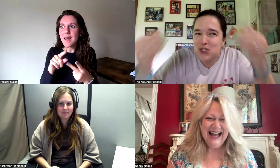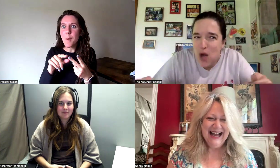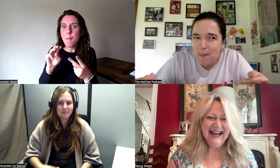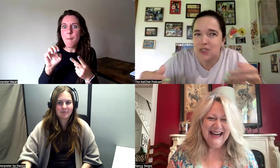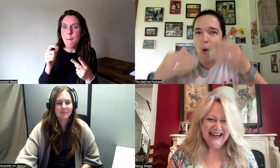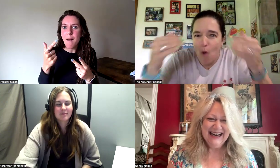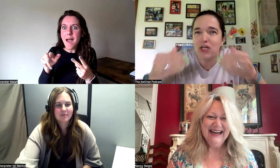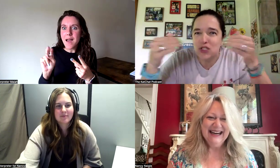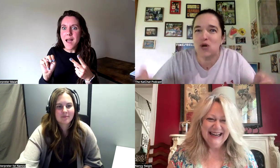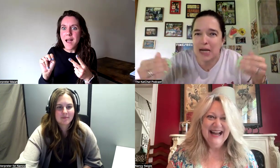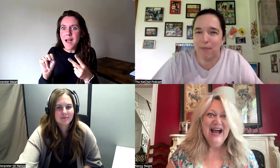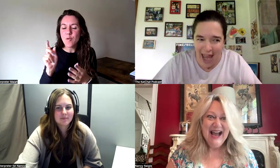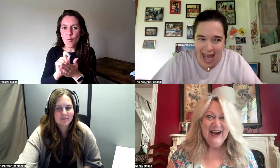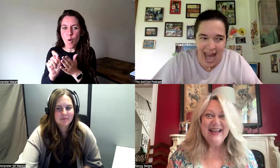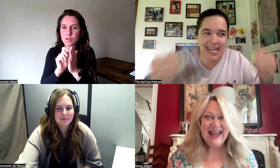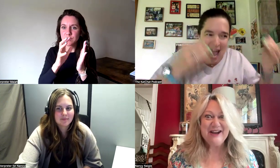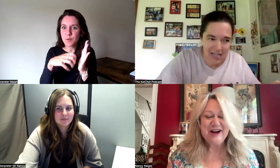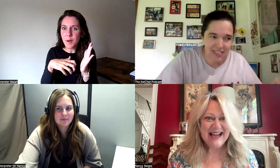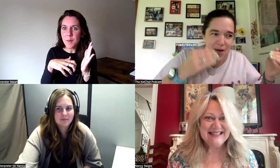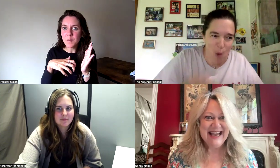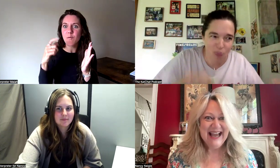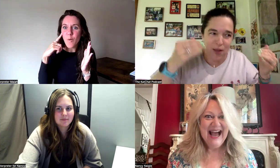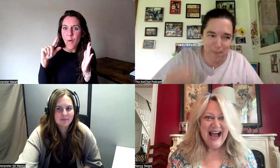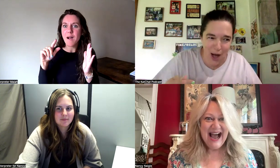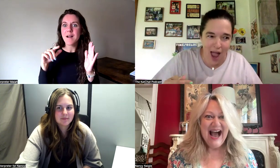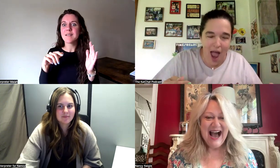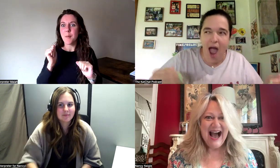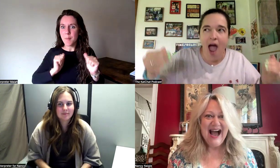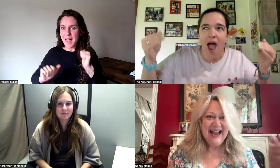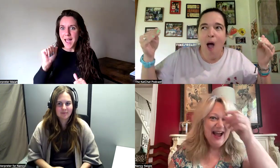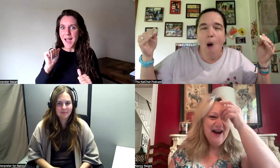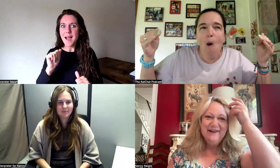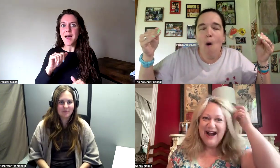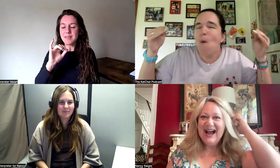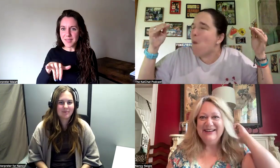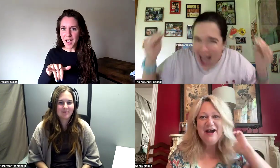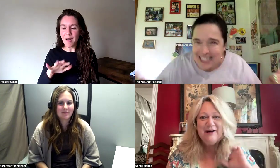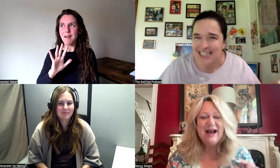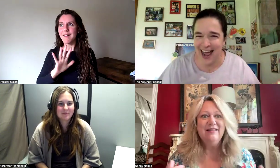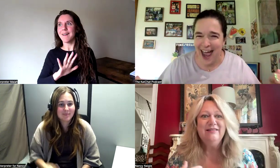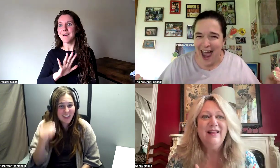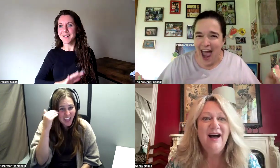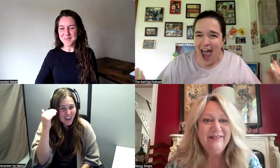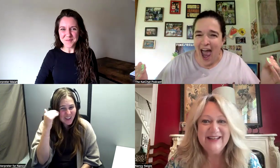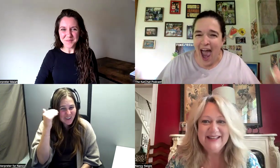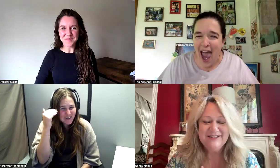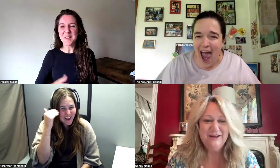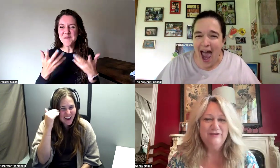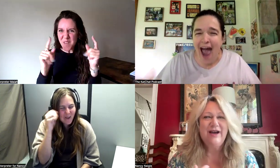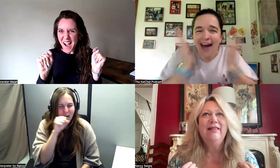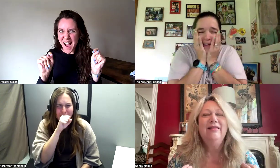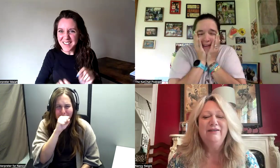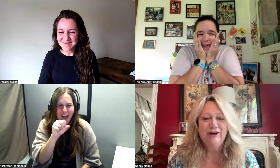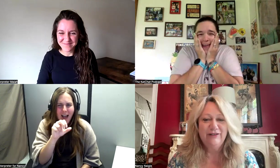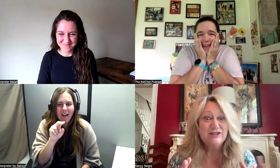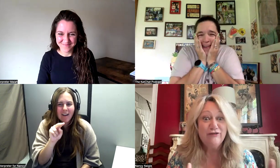wrote the script on the screenplay, and Crazy. Natalie wrote the book. know, I know. And What? I love Nikki DeLoach.